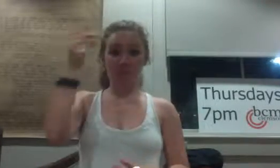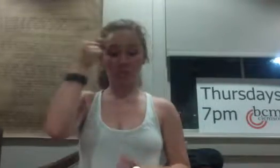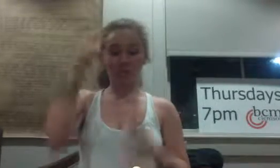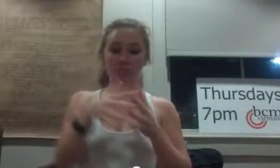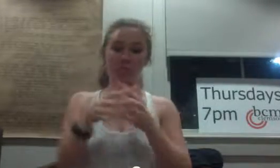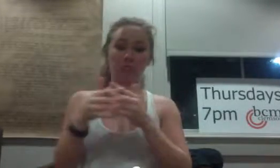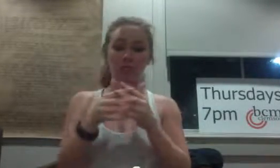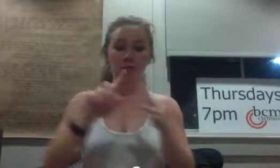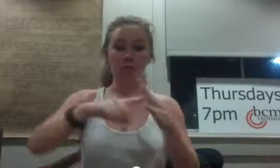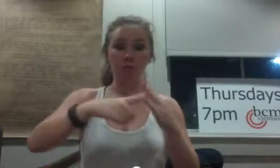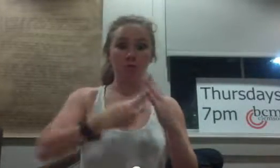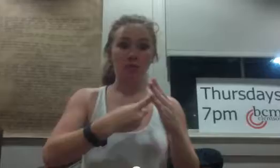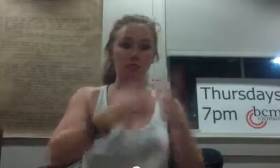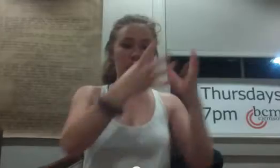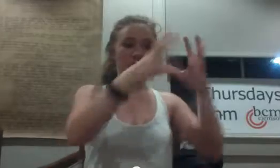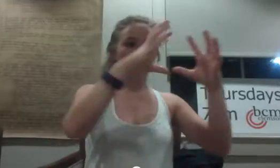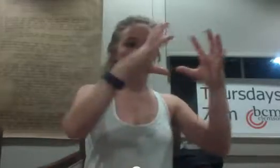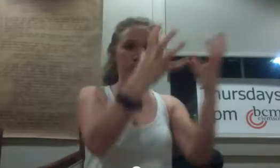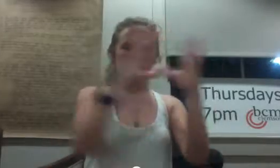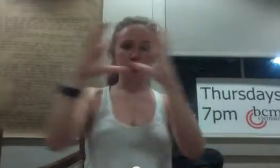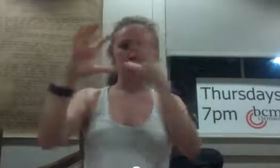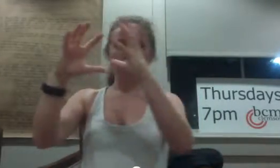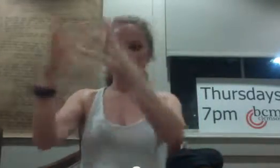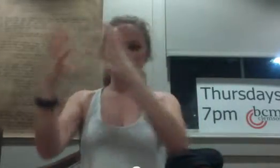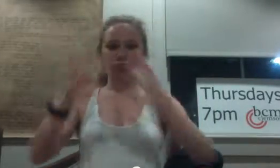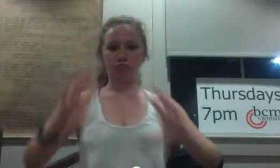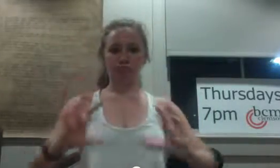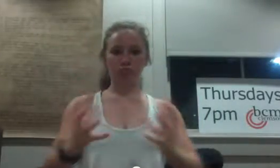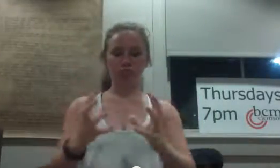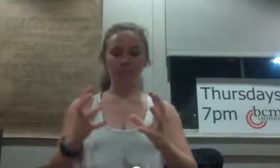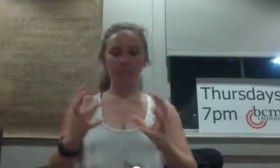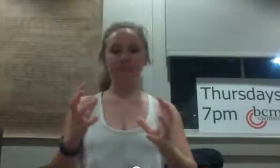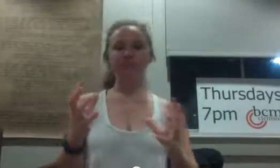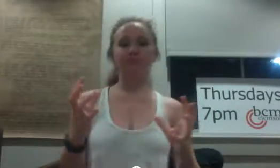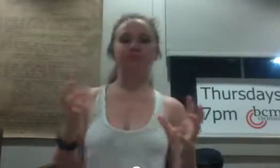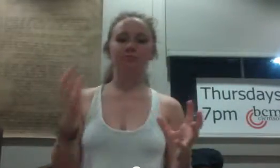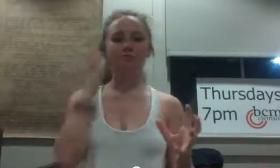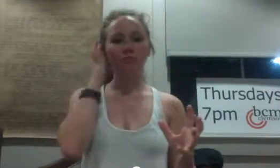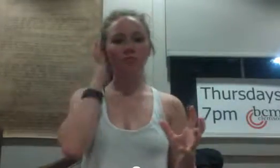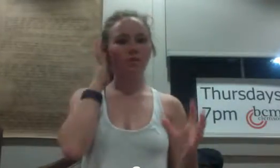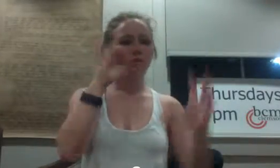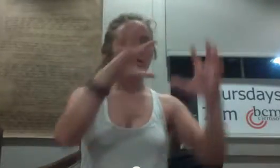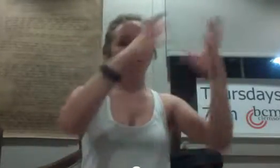branches of government? So, the government started with three branches.